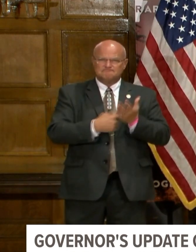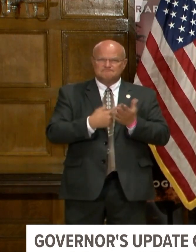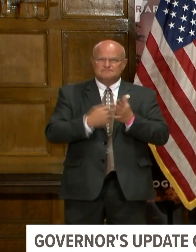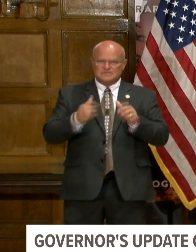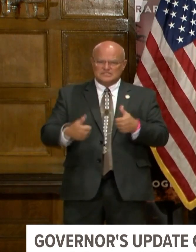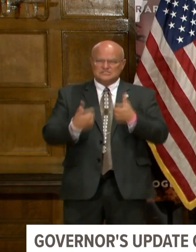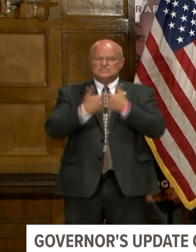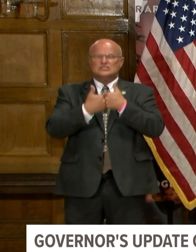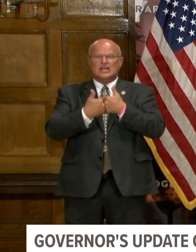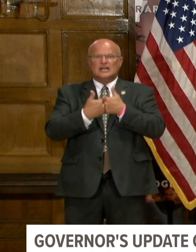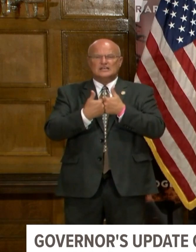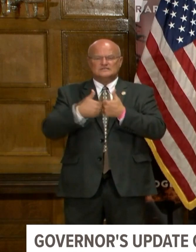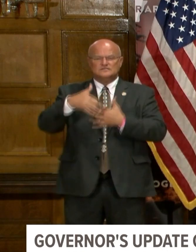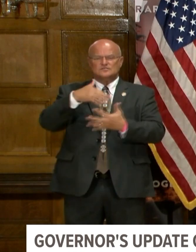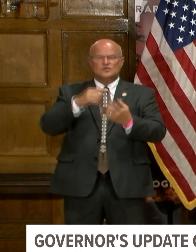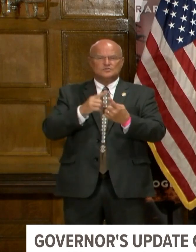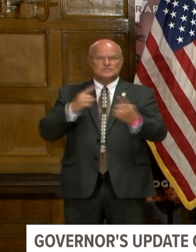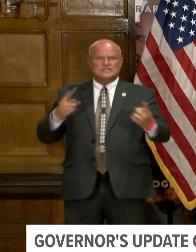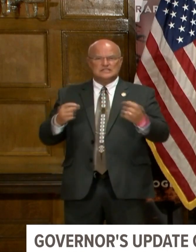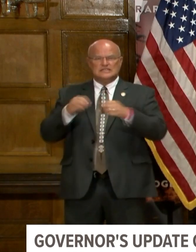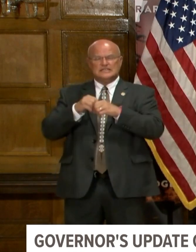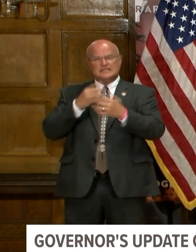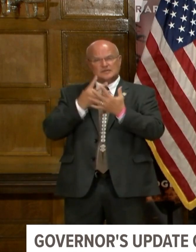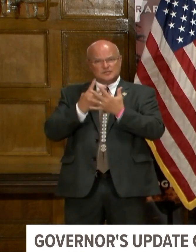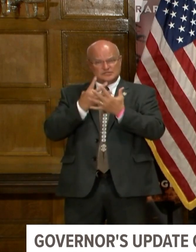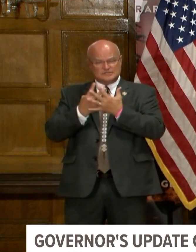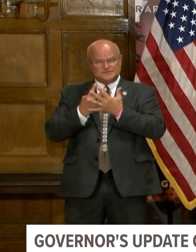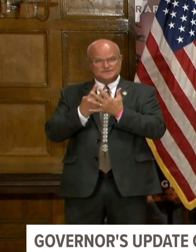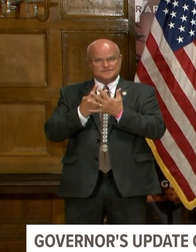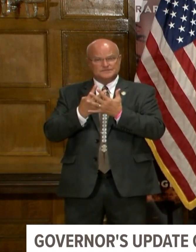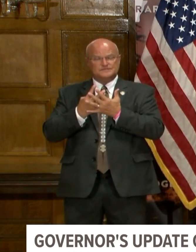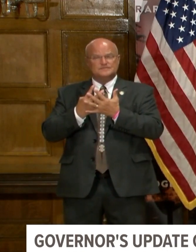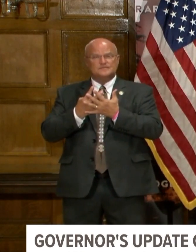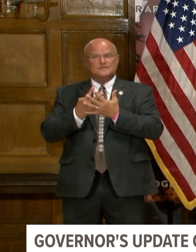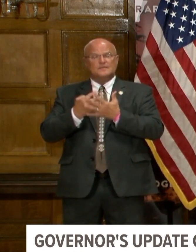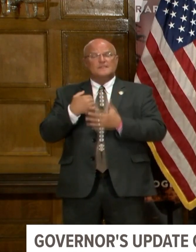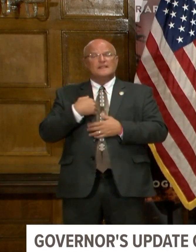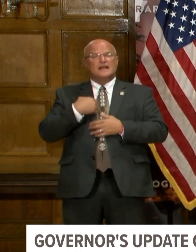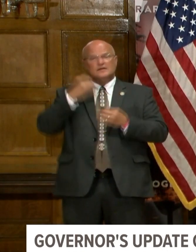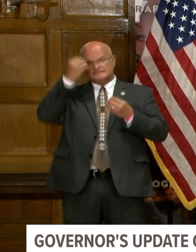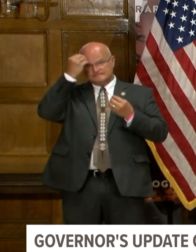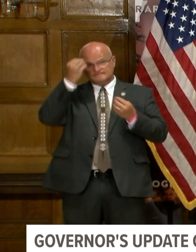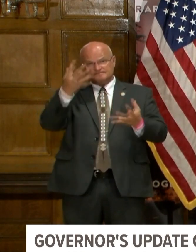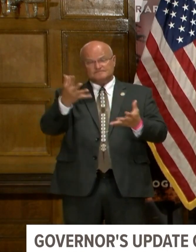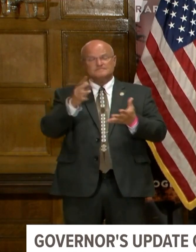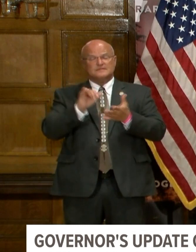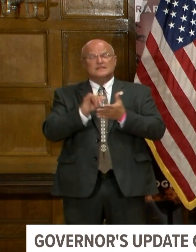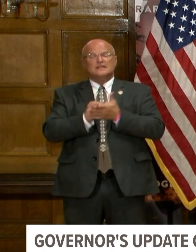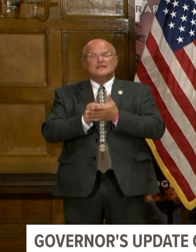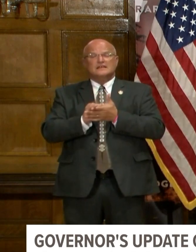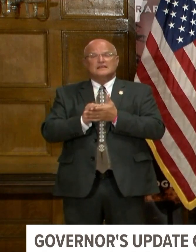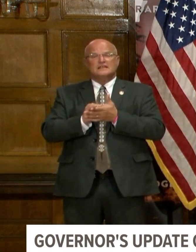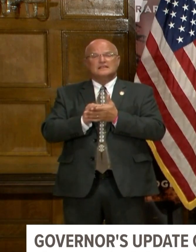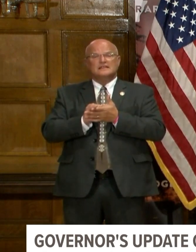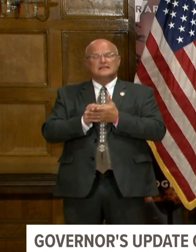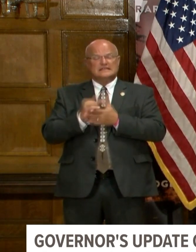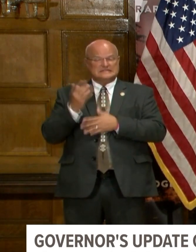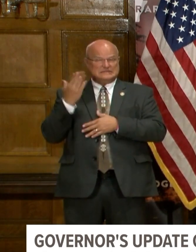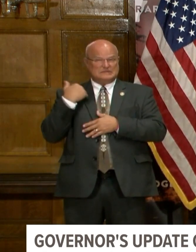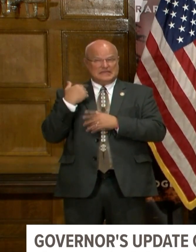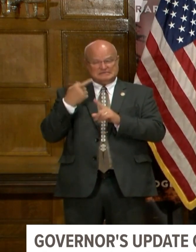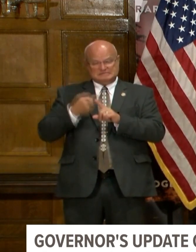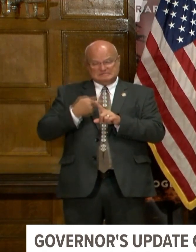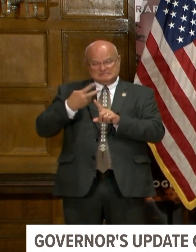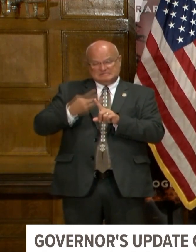challenge of social distancing within a correctional environment. And I want to highlight the fact that over these last